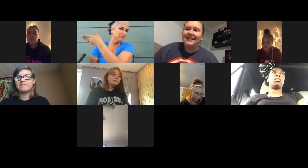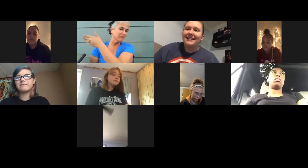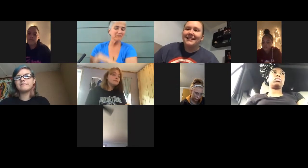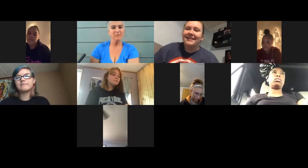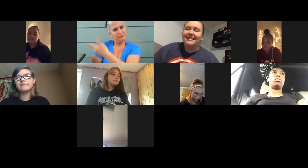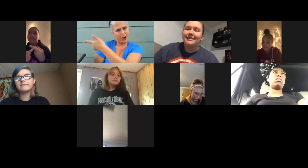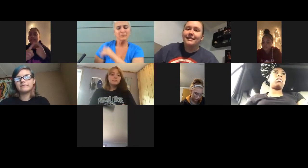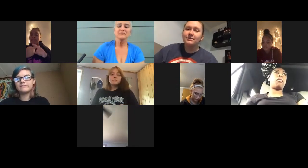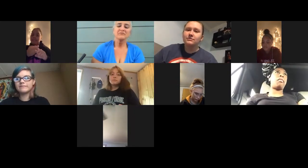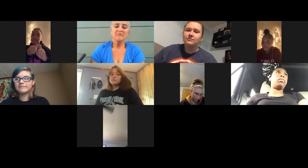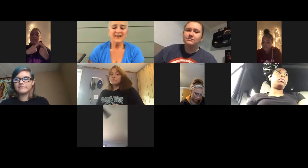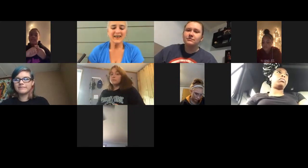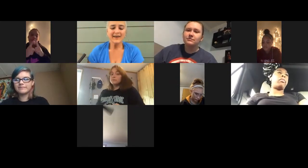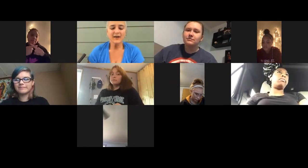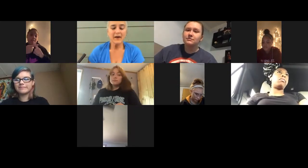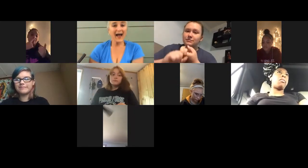Bob.